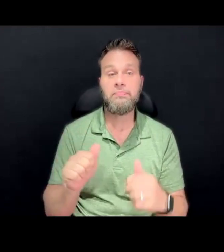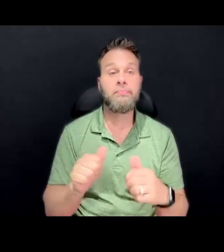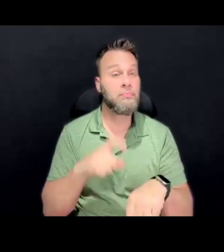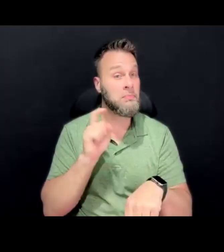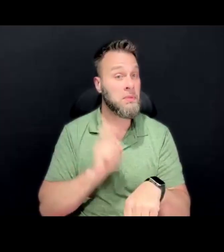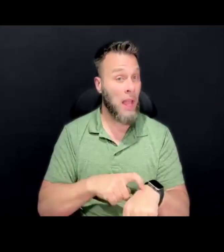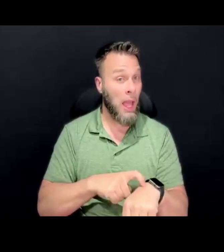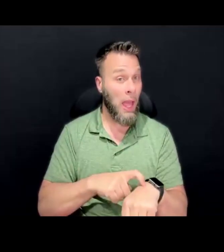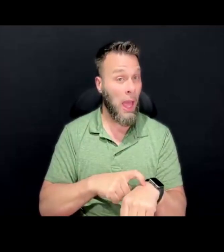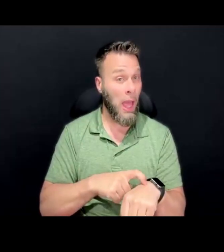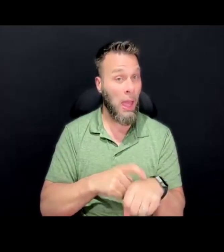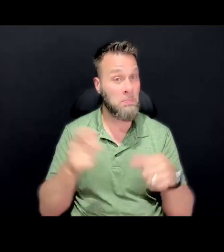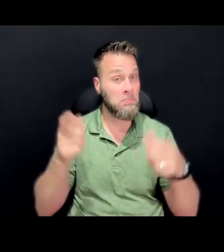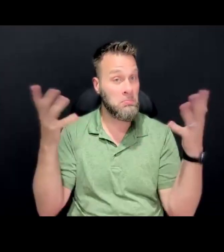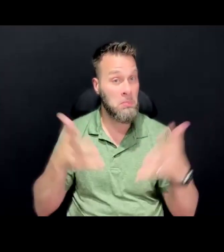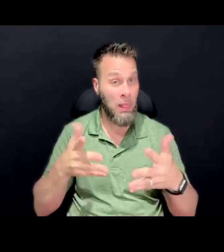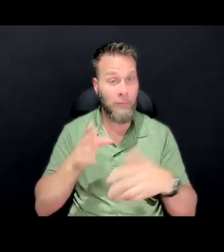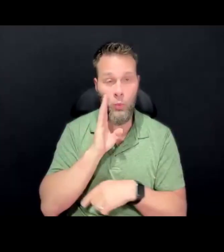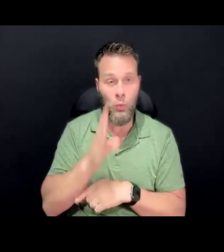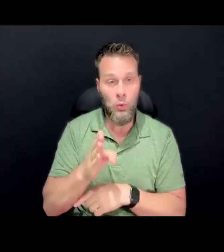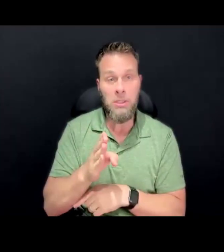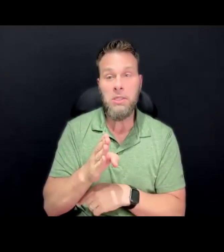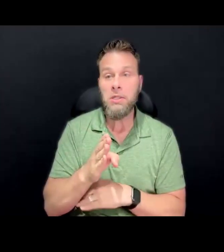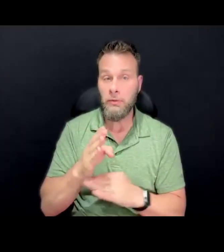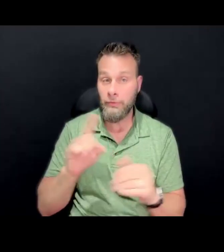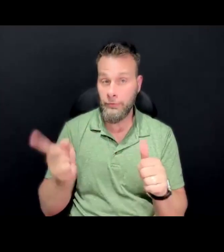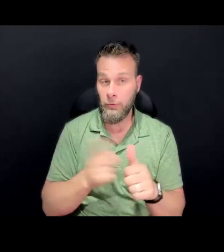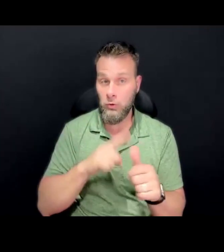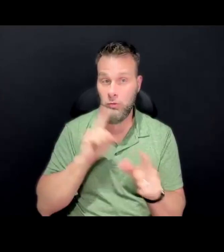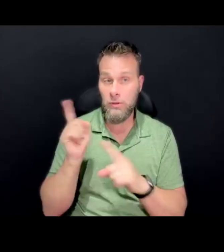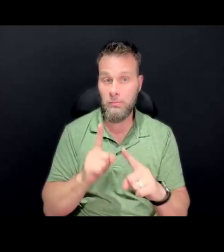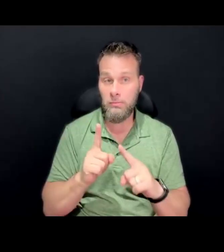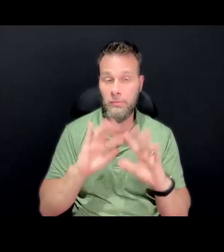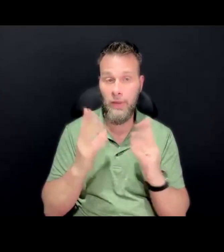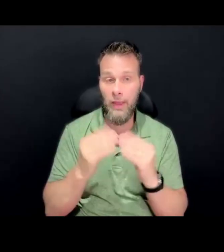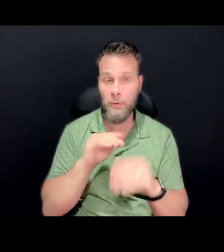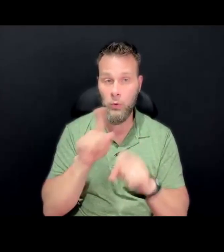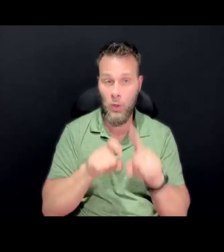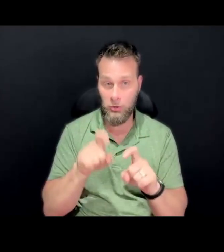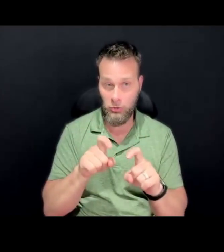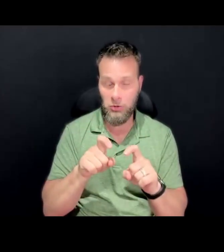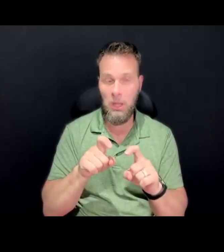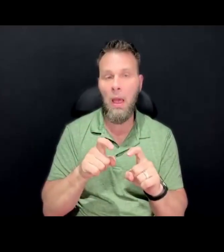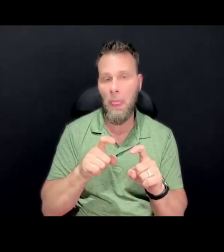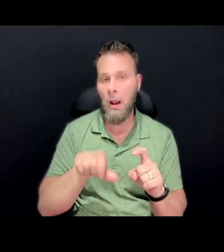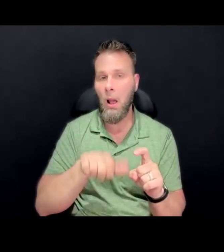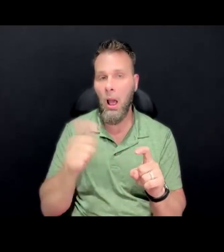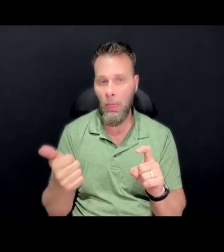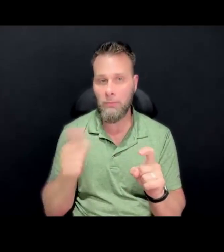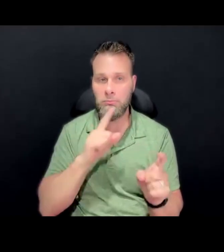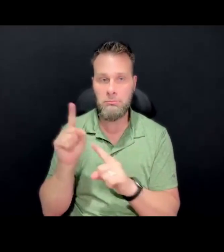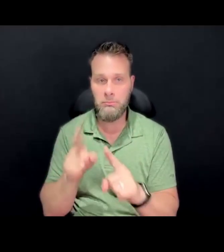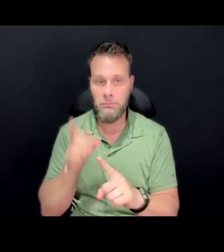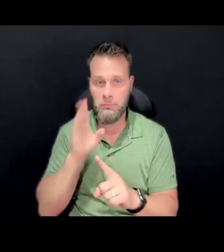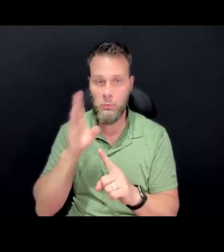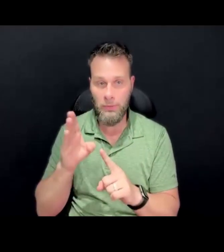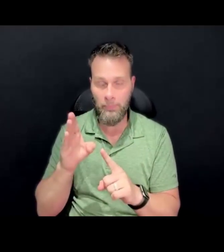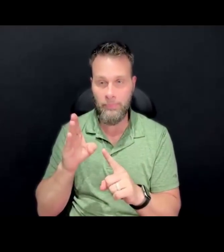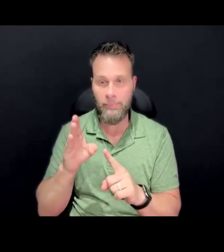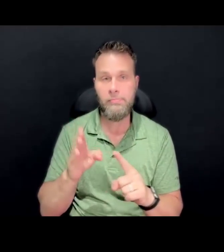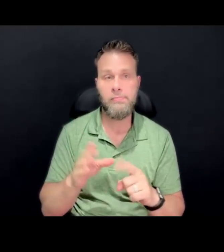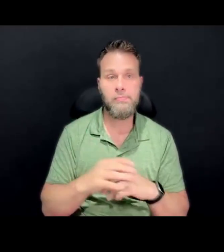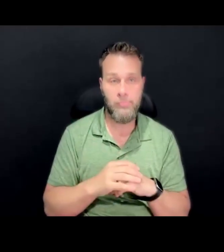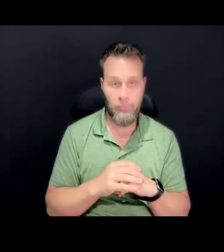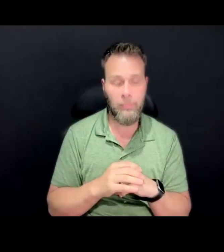allows, prioritizing families' questions first. We ask that participants follow these norms for